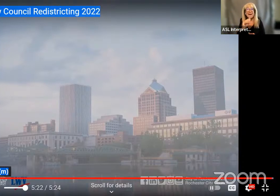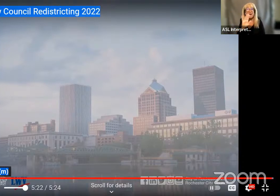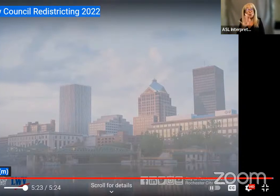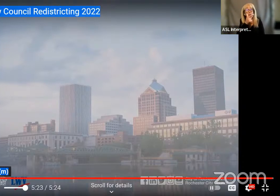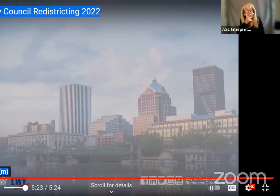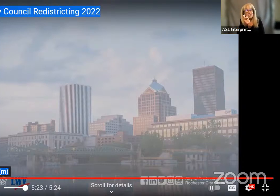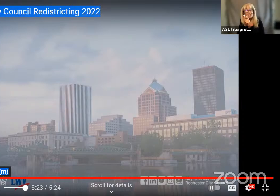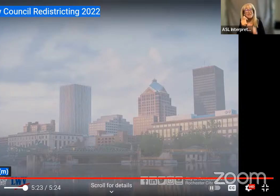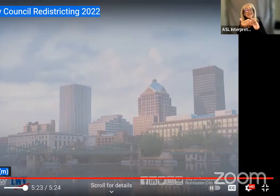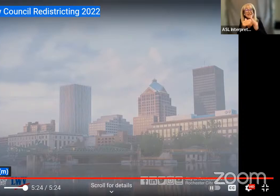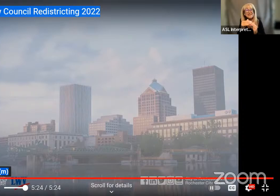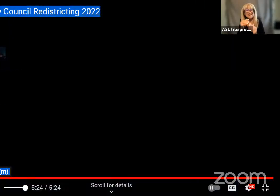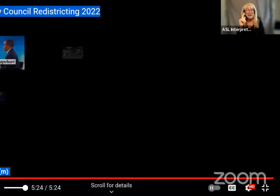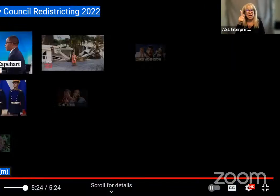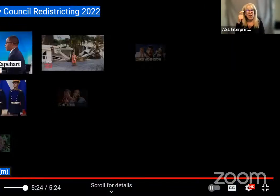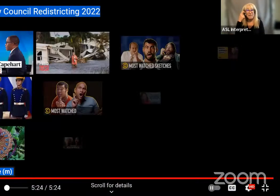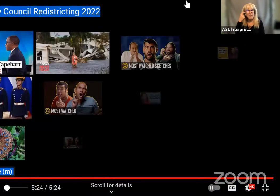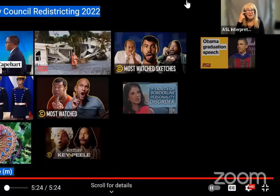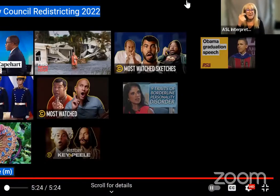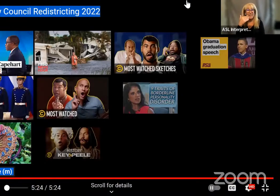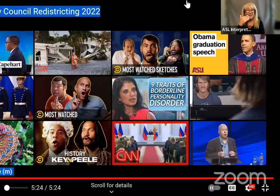government.